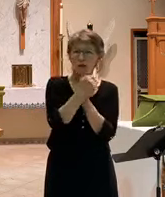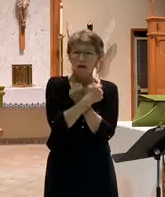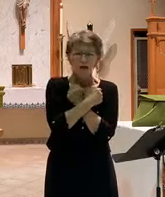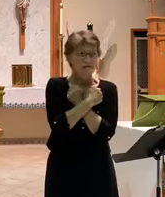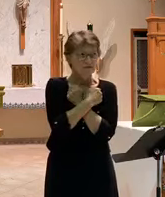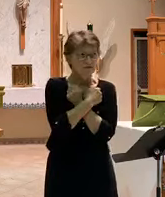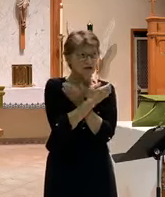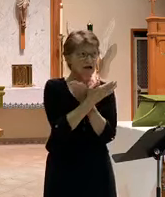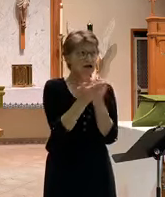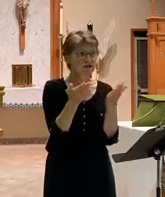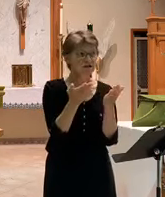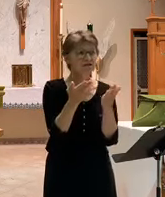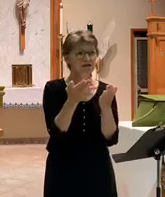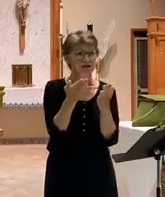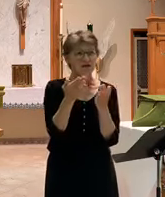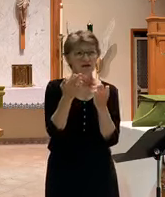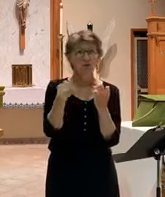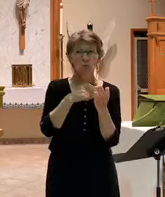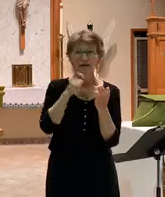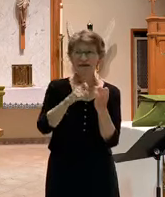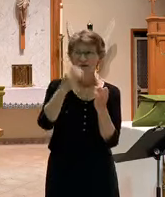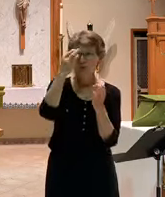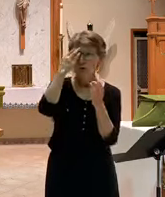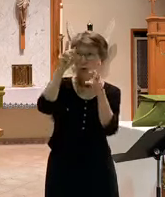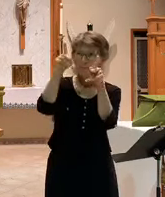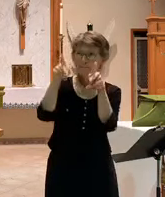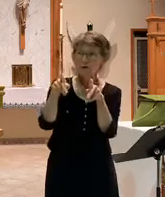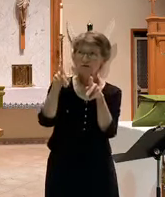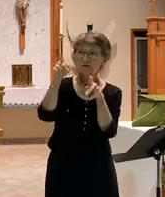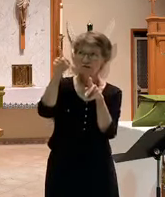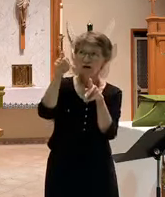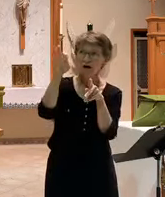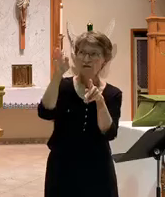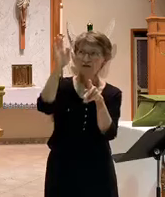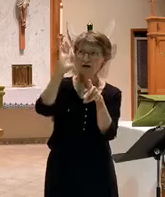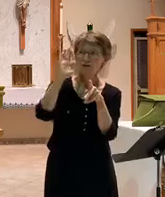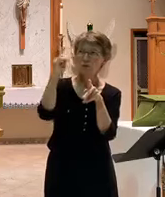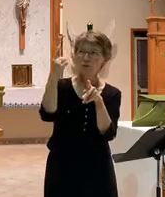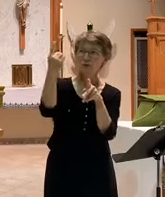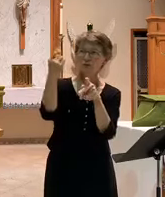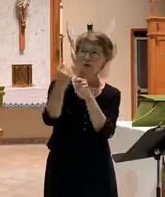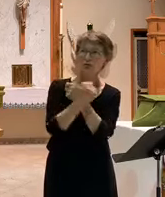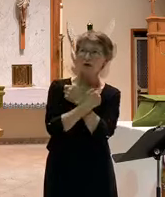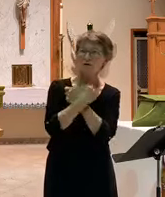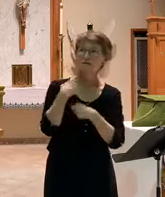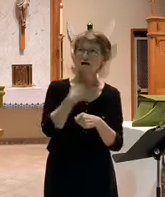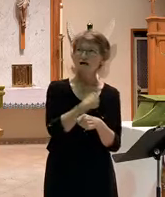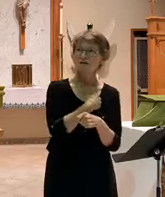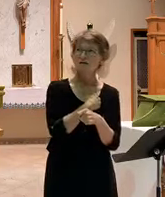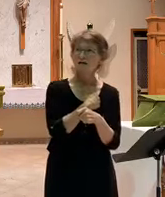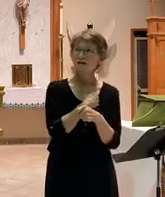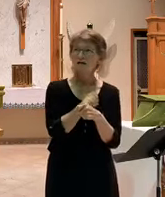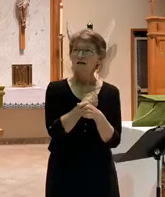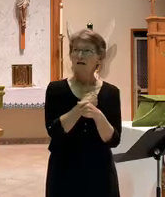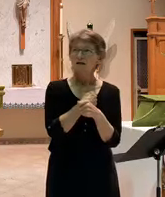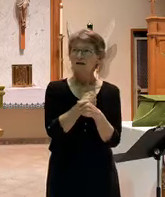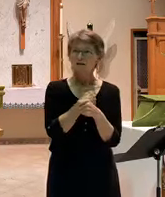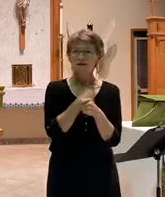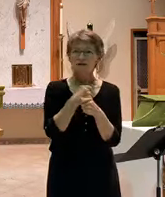We need to know the person of God, the one who actually loves us, not just as some abstract concept